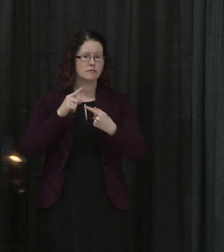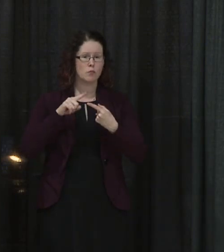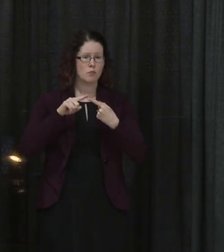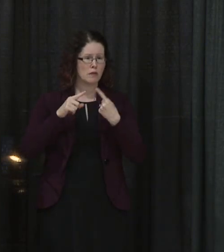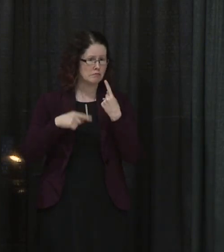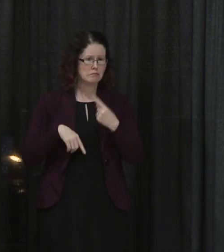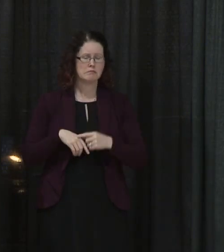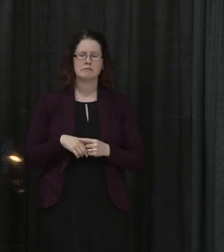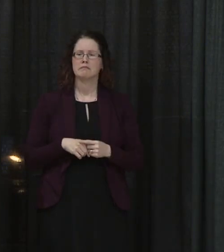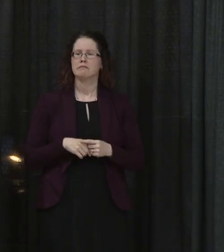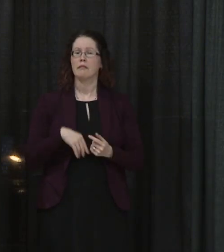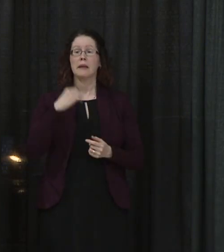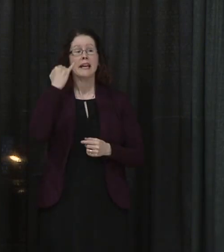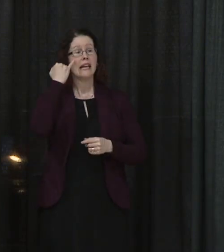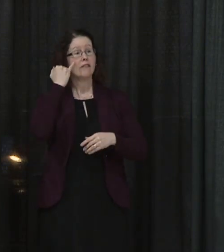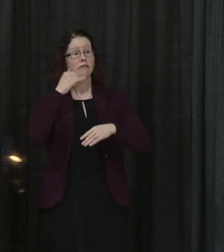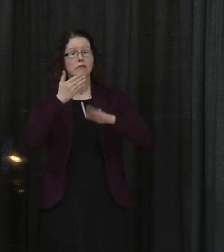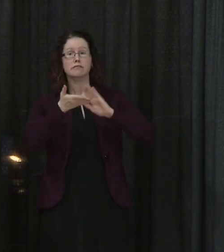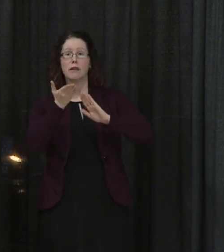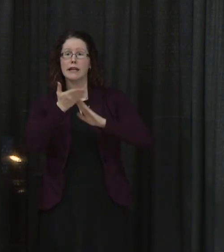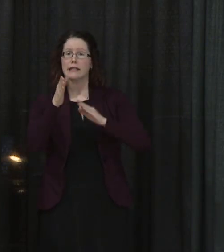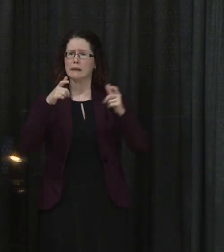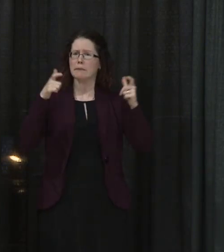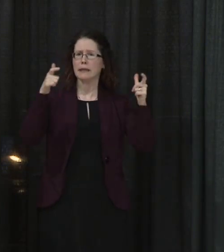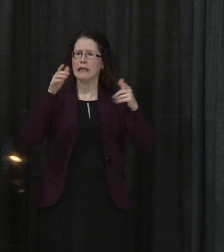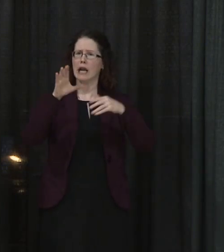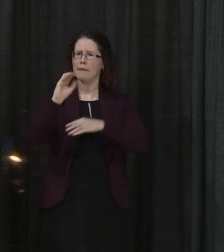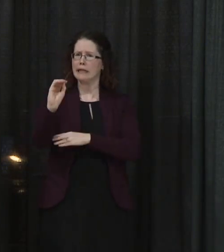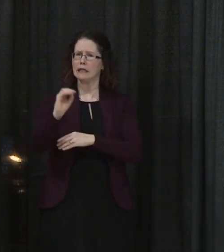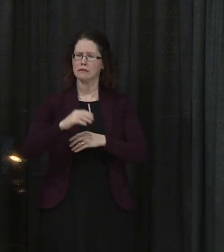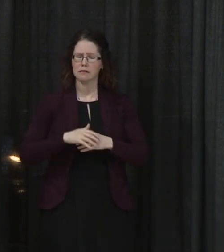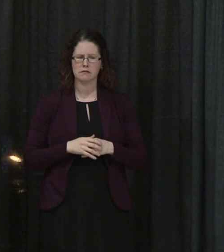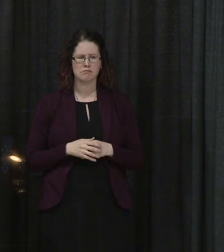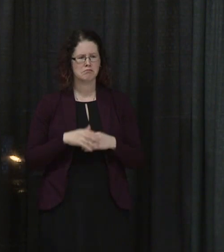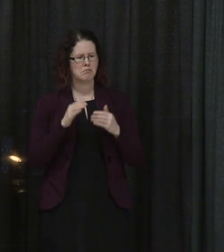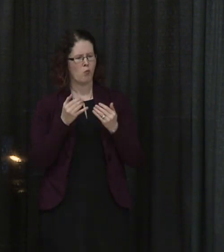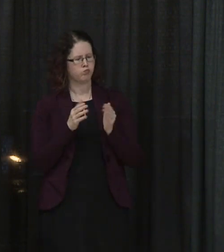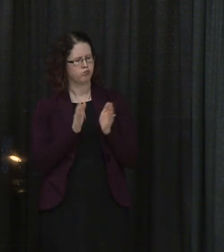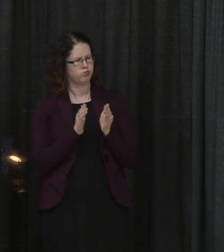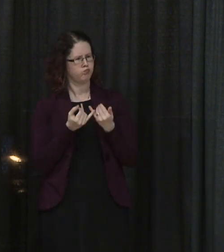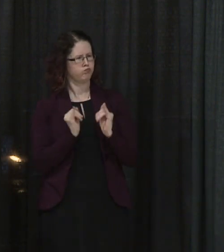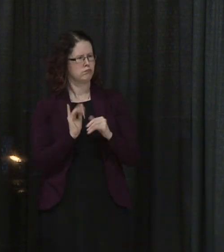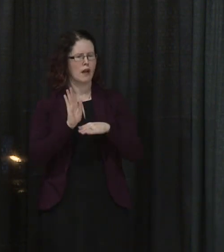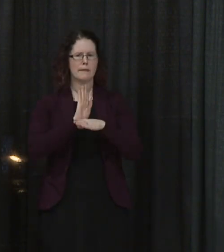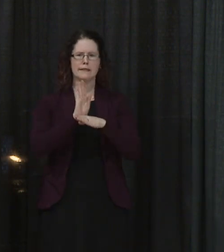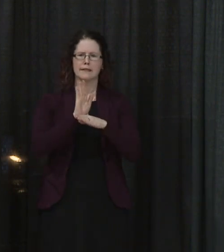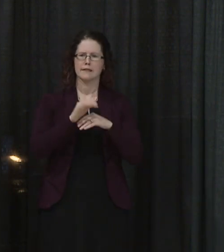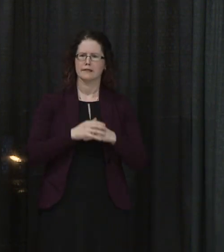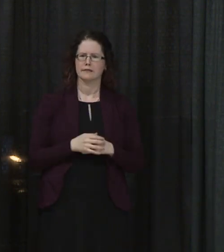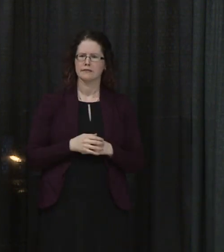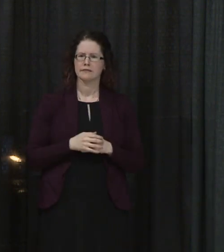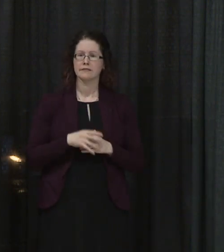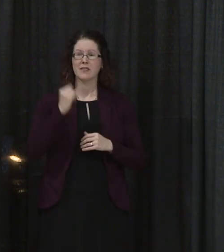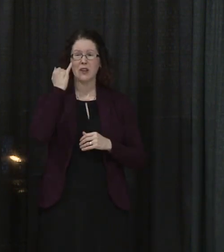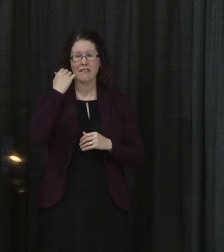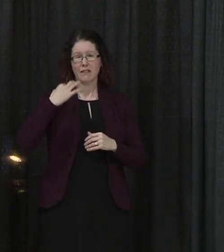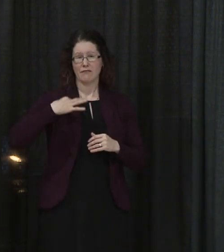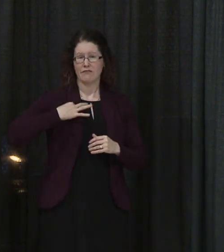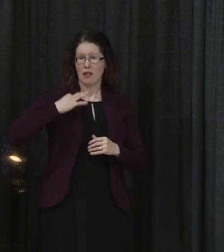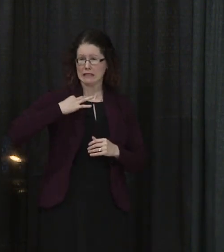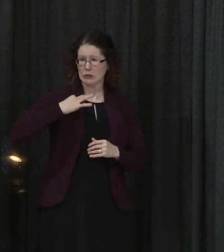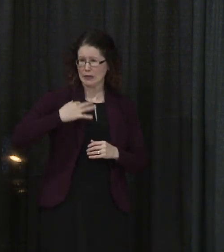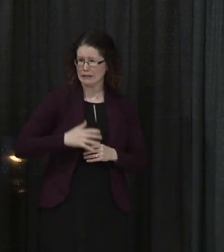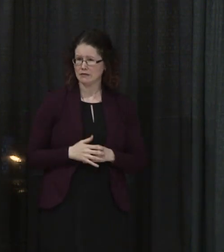business, running a small business, volunteering in your community, or circling the earth as an astronaut,